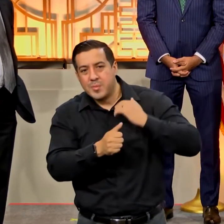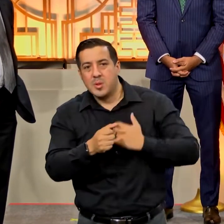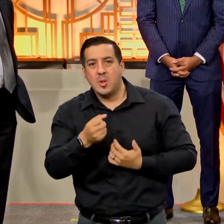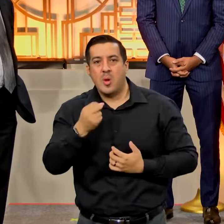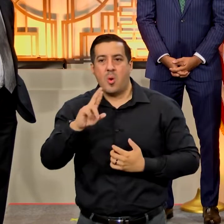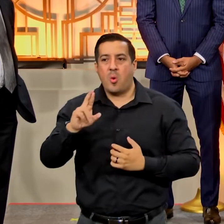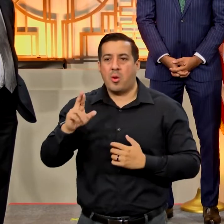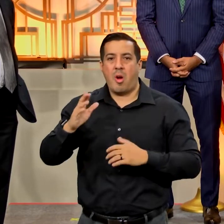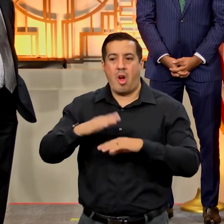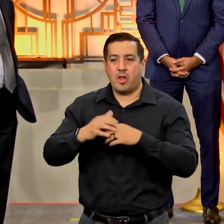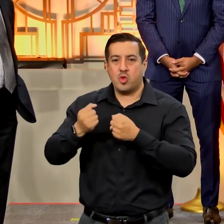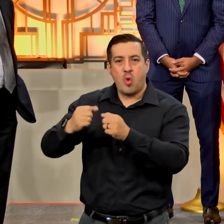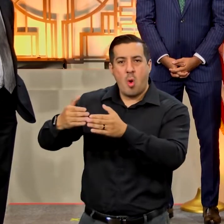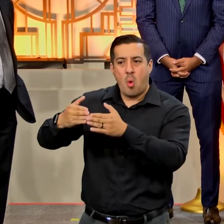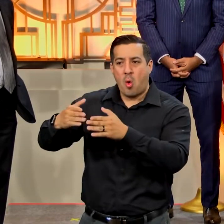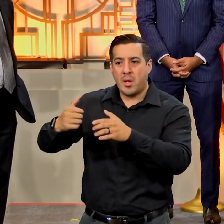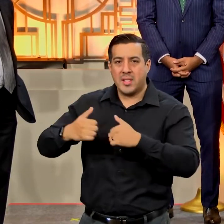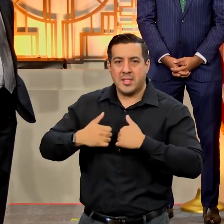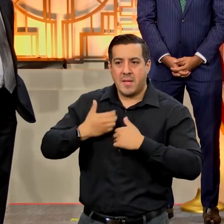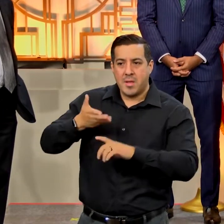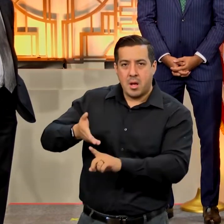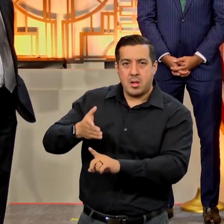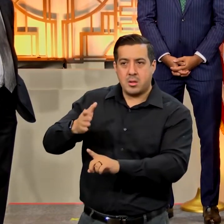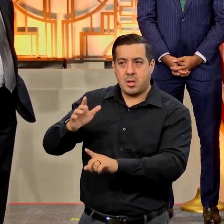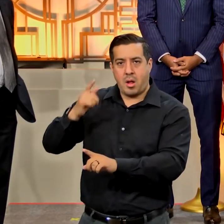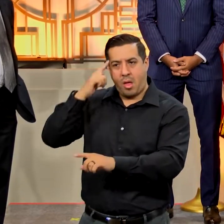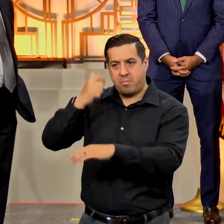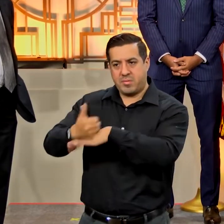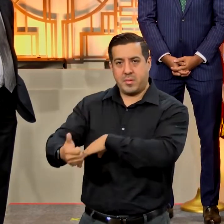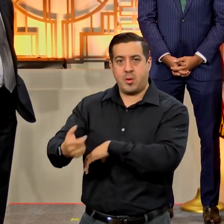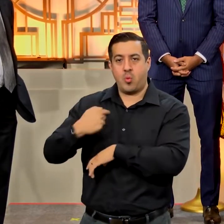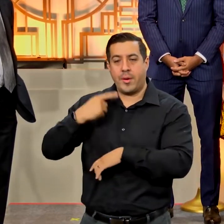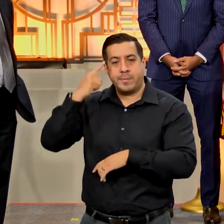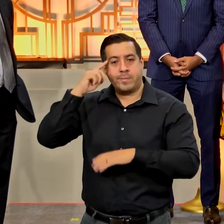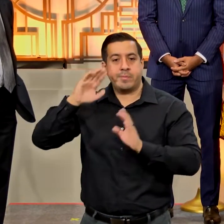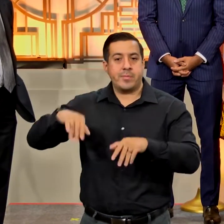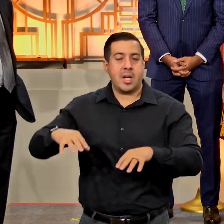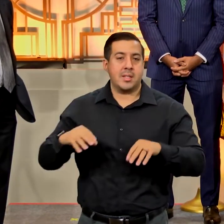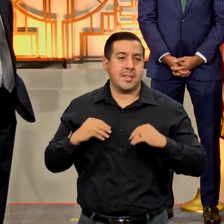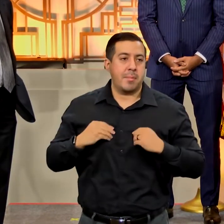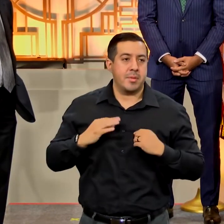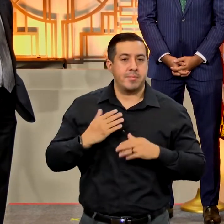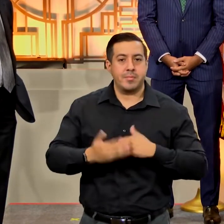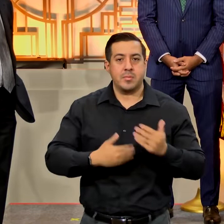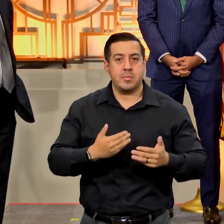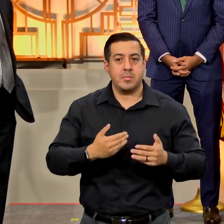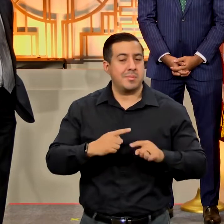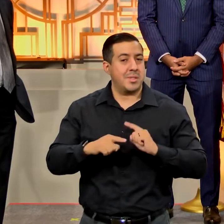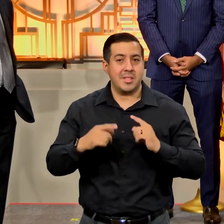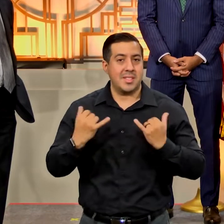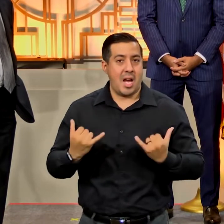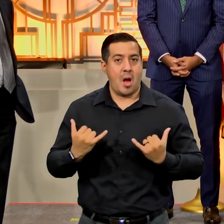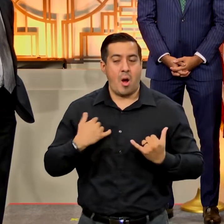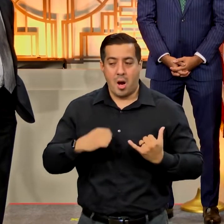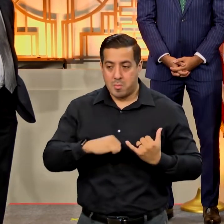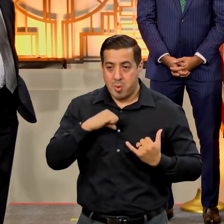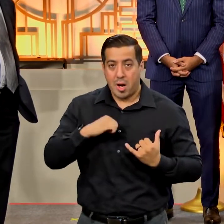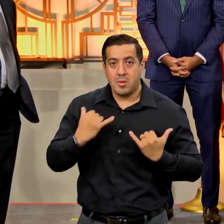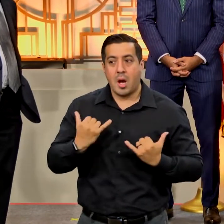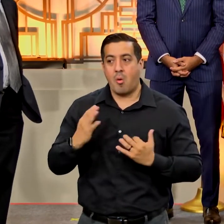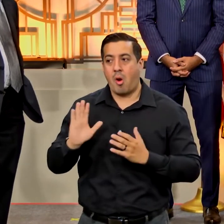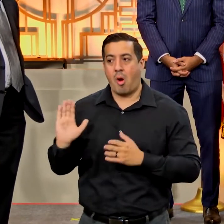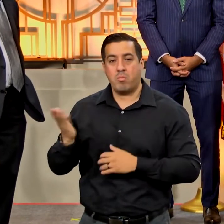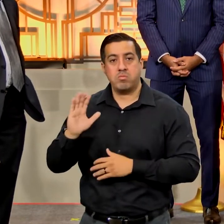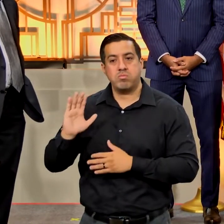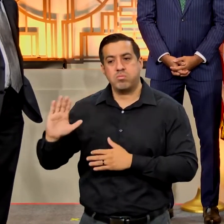the street corners, that we simply accepted that. But I'm so proud that through the collective